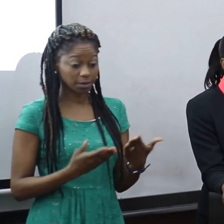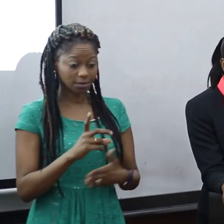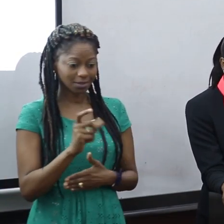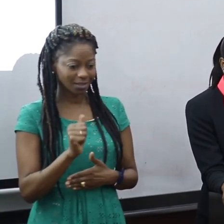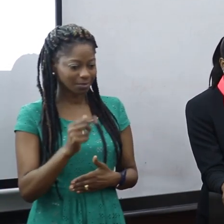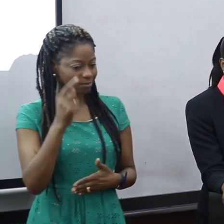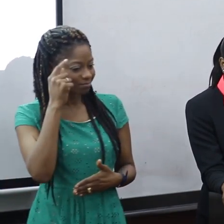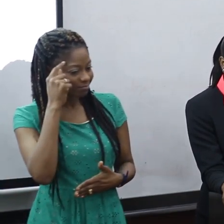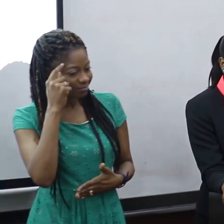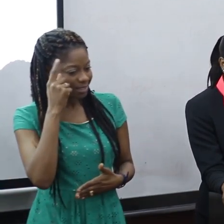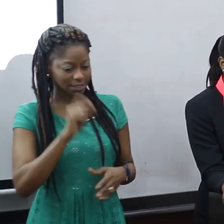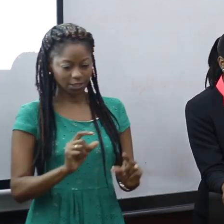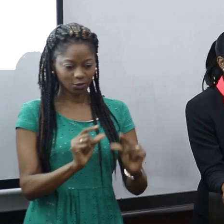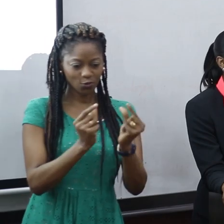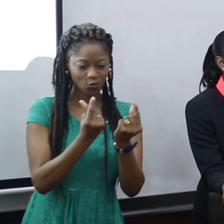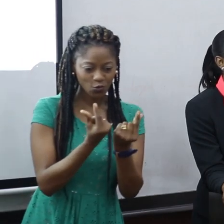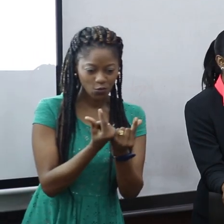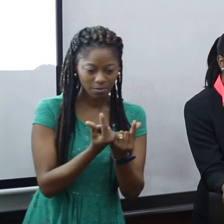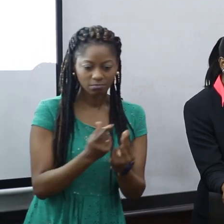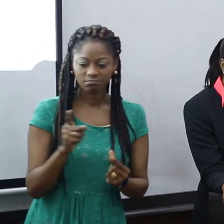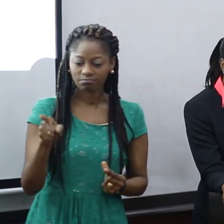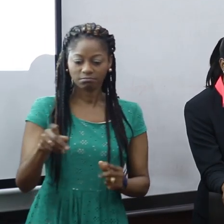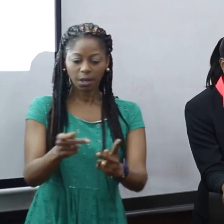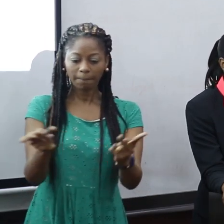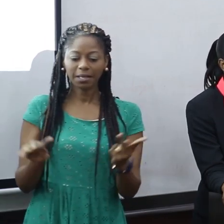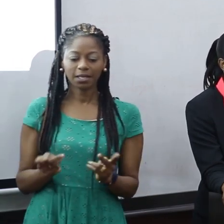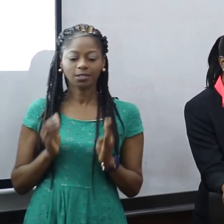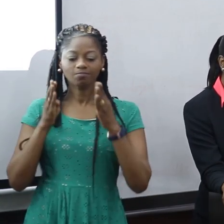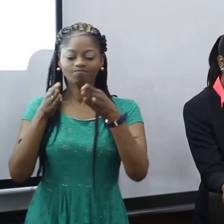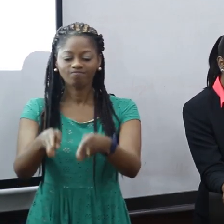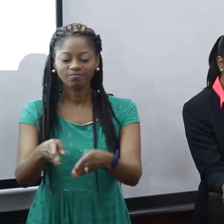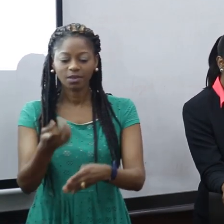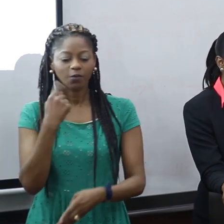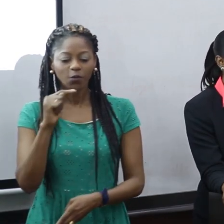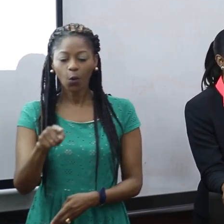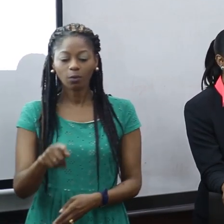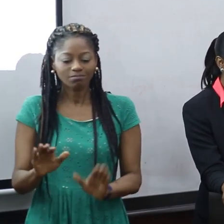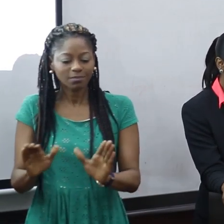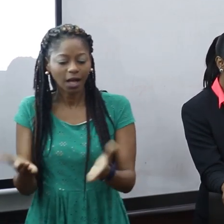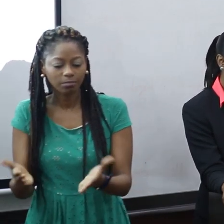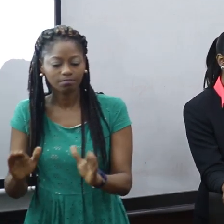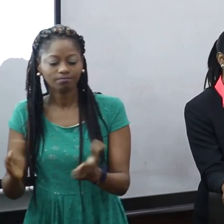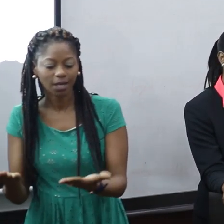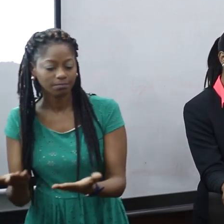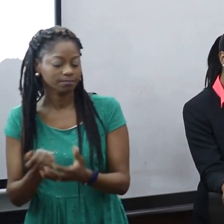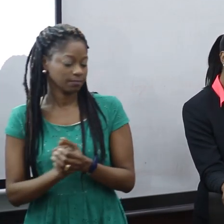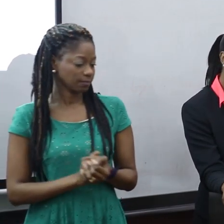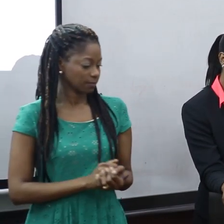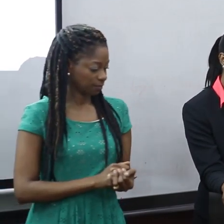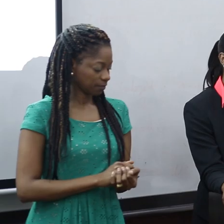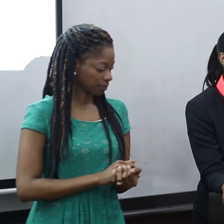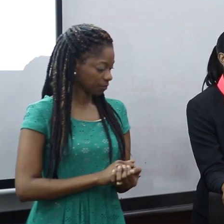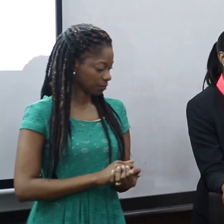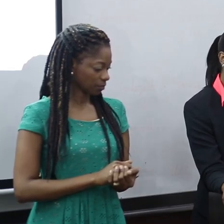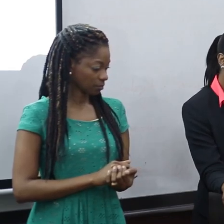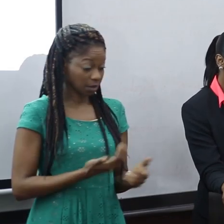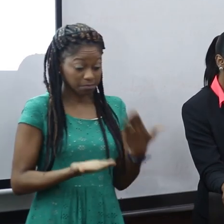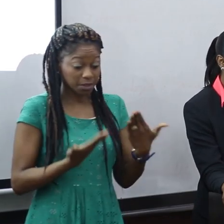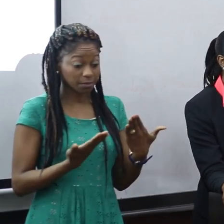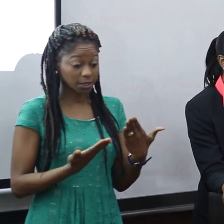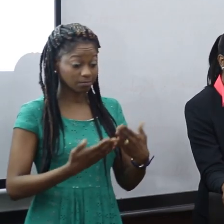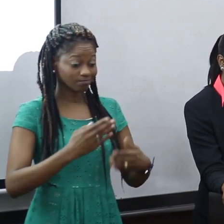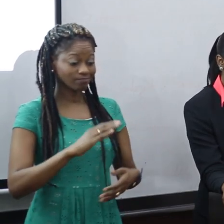supportive network. This would also include the rethinking of what work can be done and the time taken to accomplish tasks,